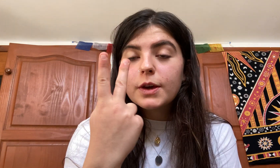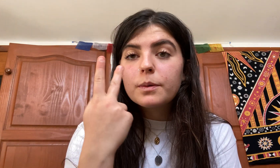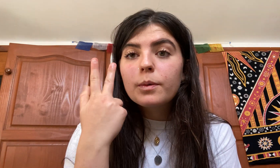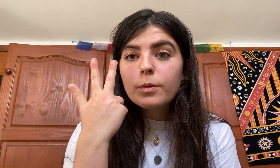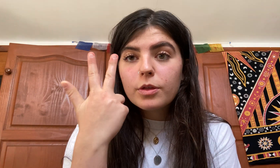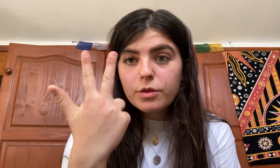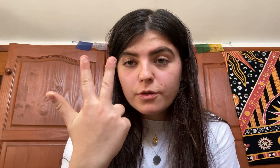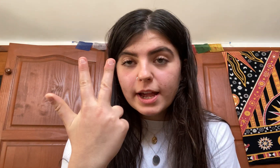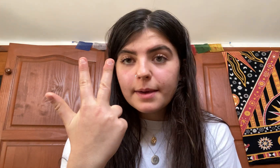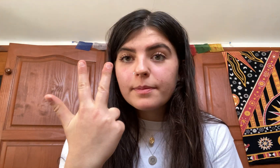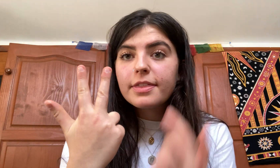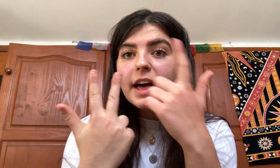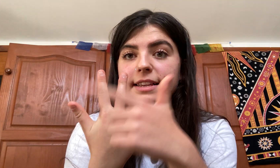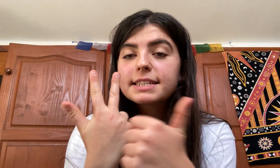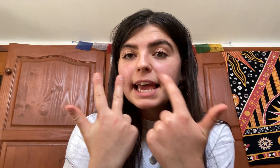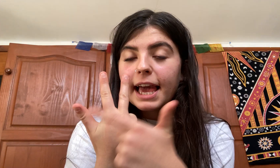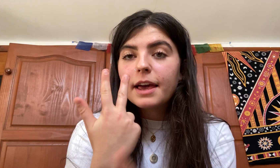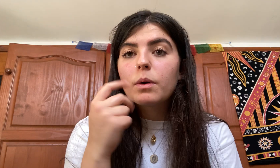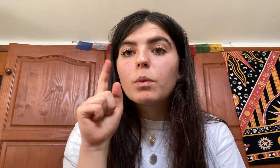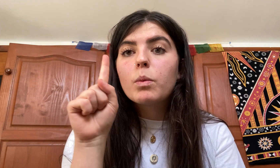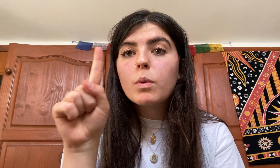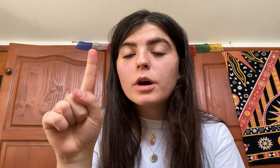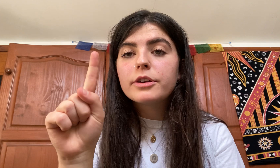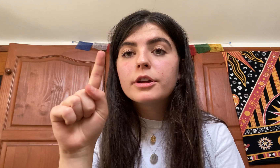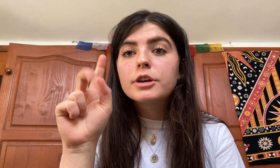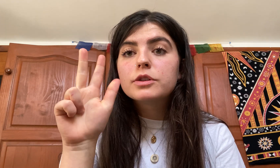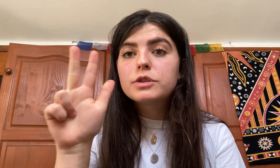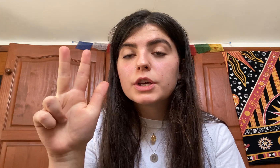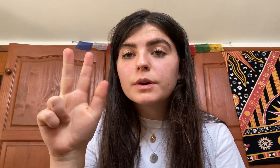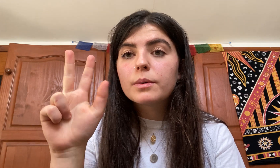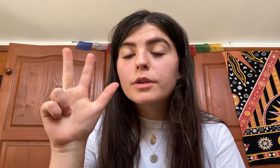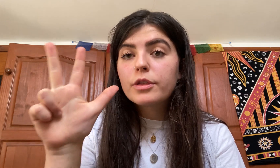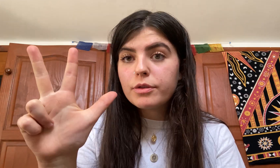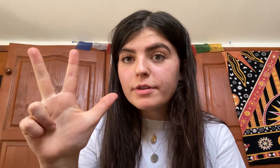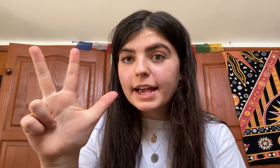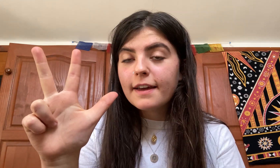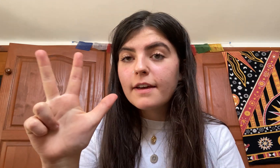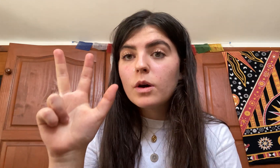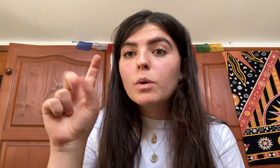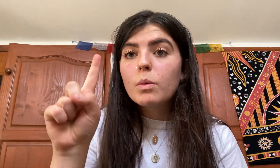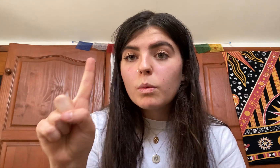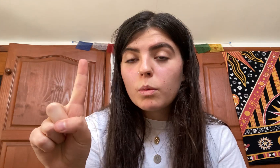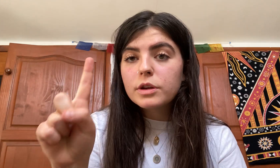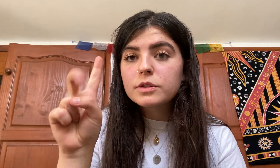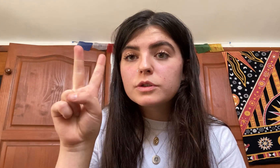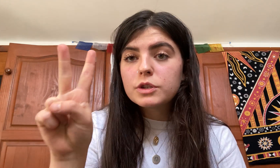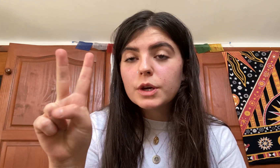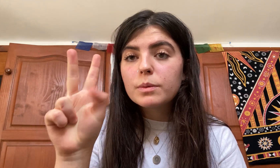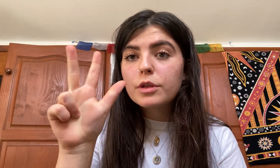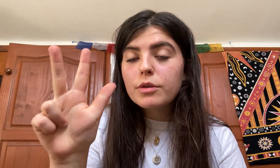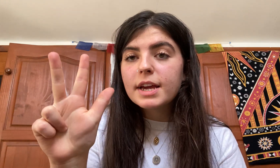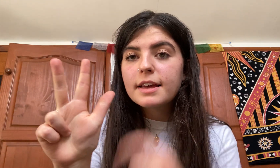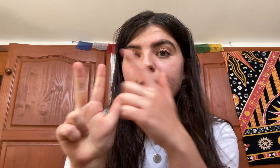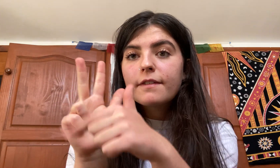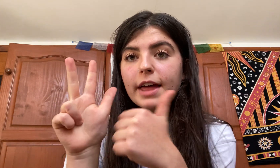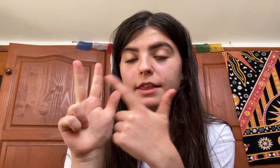2, 3. That's key. 1, 2, 3. 1, 2, 3. That's for